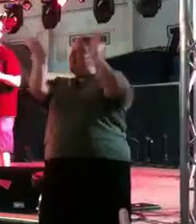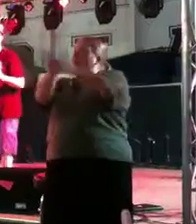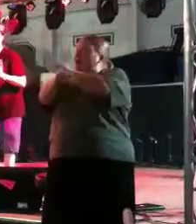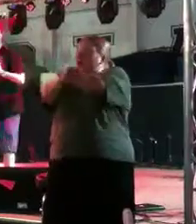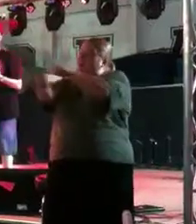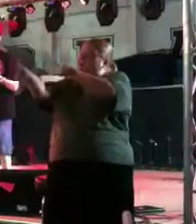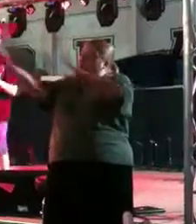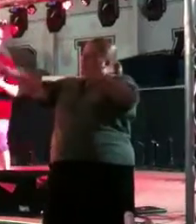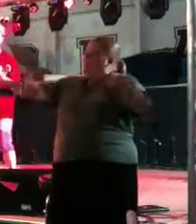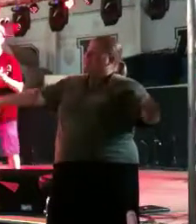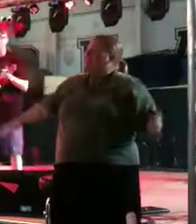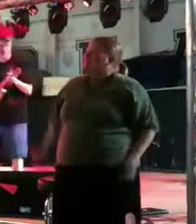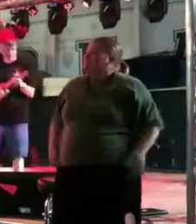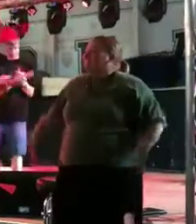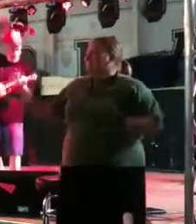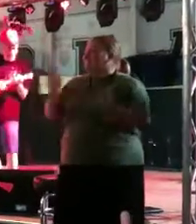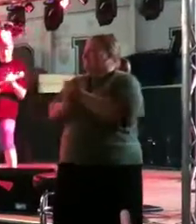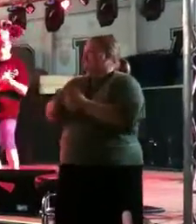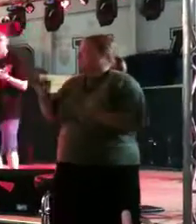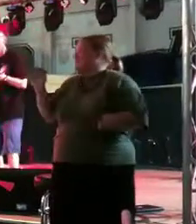bright on everyone.